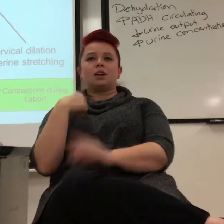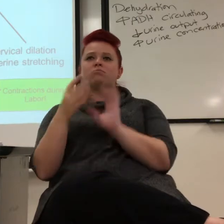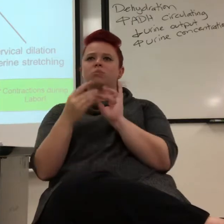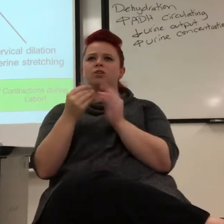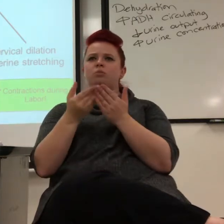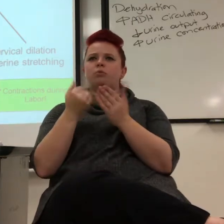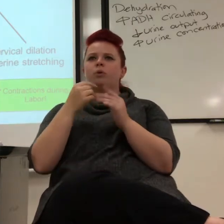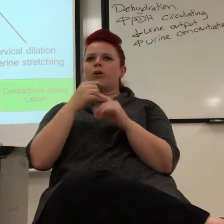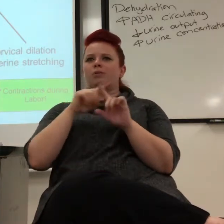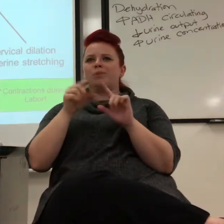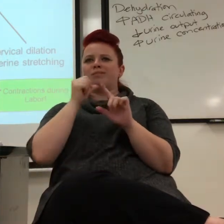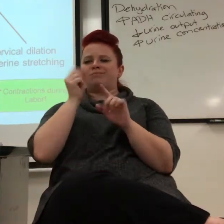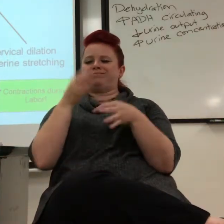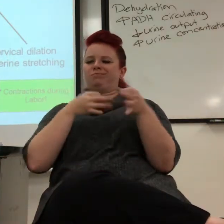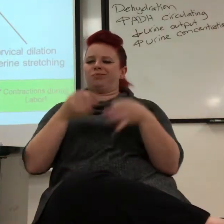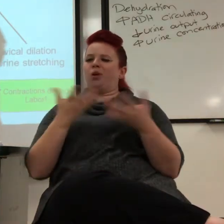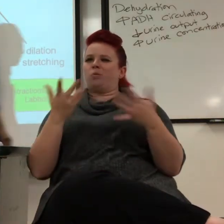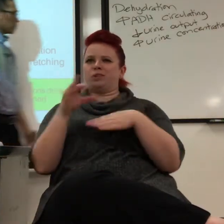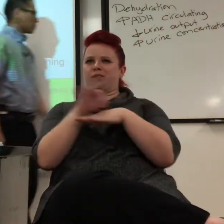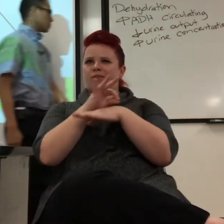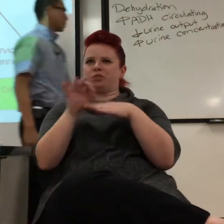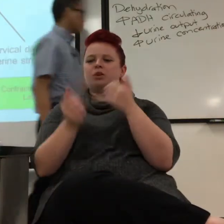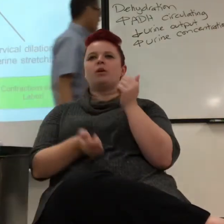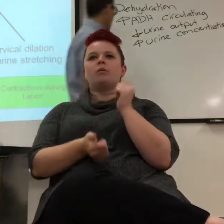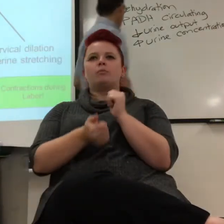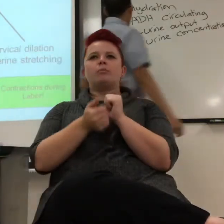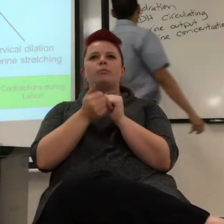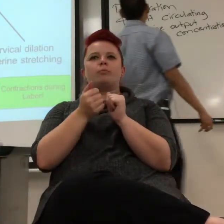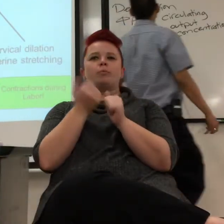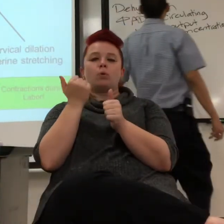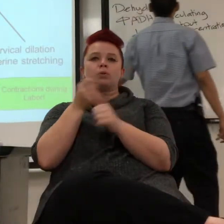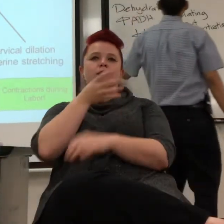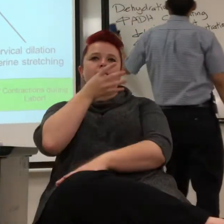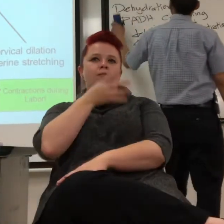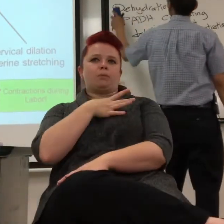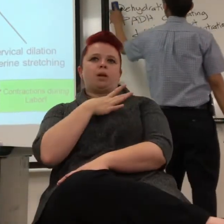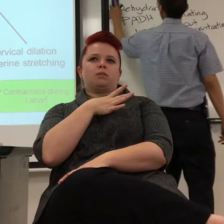of oxytocin. Mostly in females.